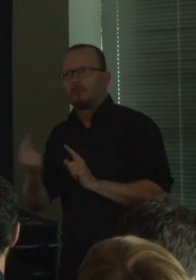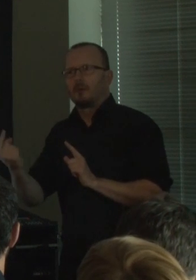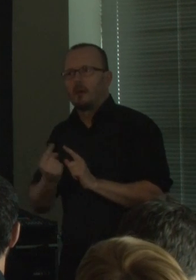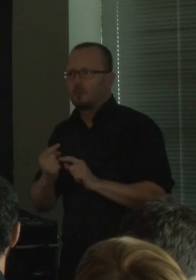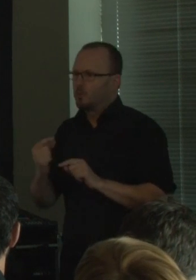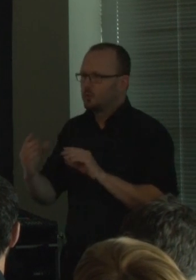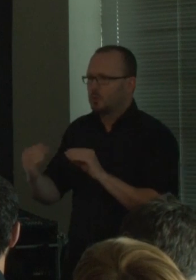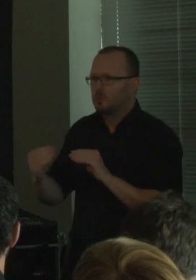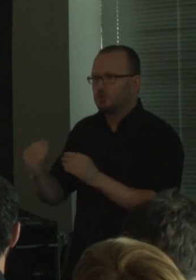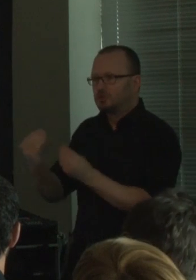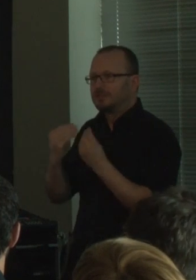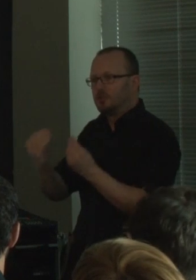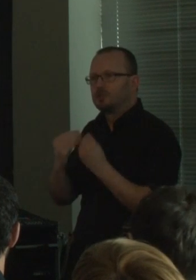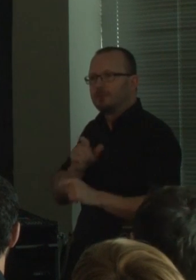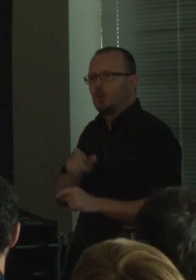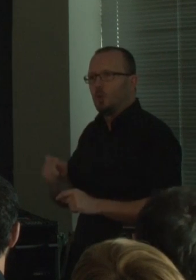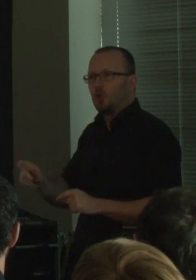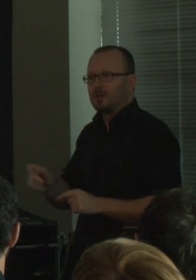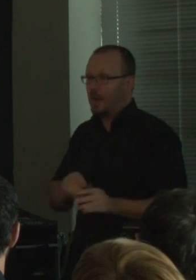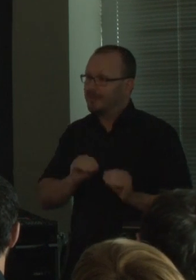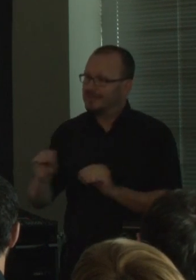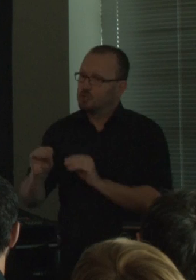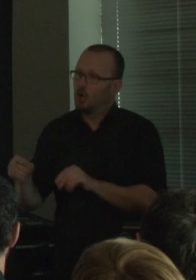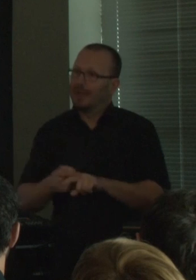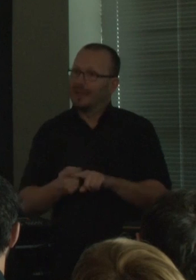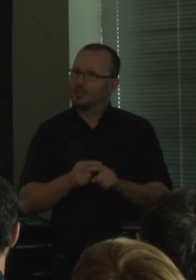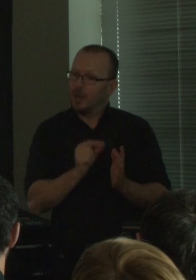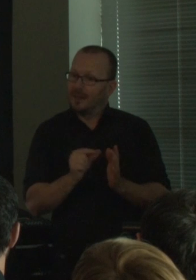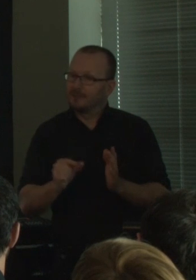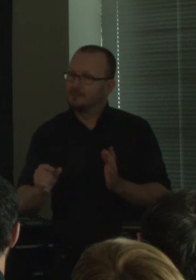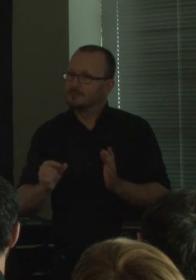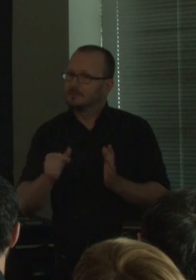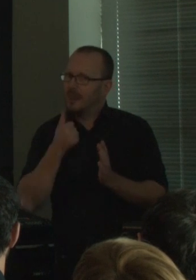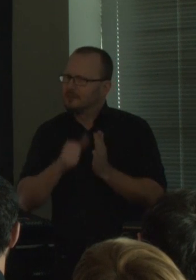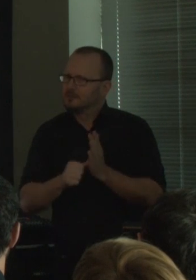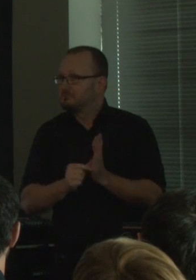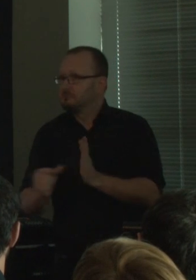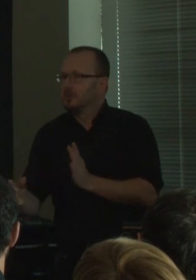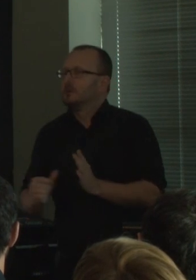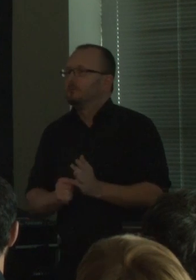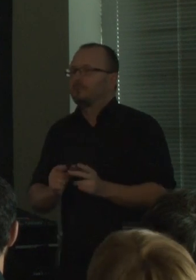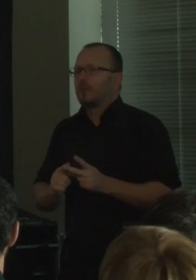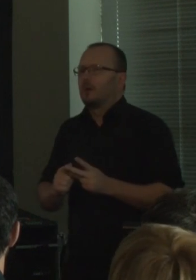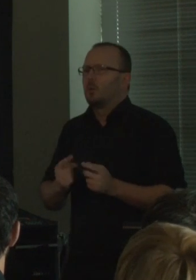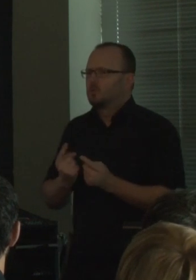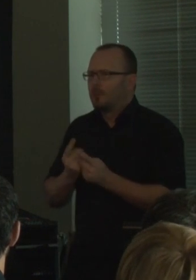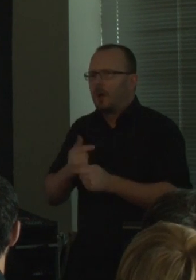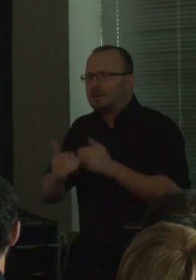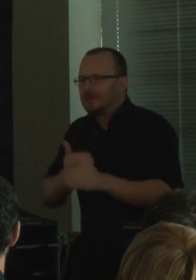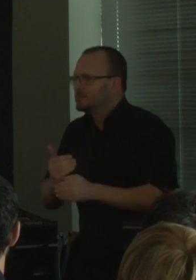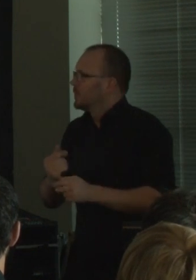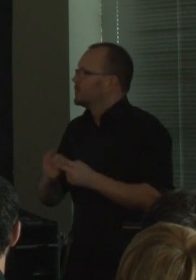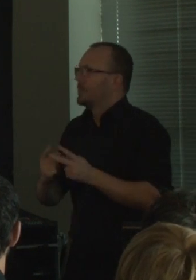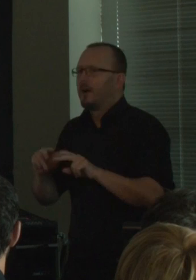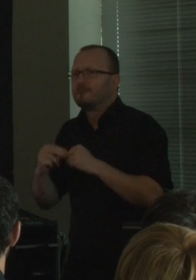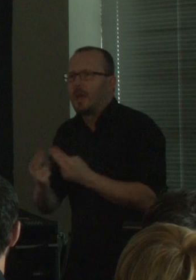and I show her English letters. We give gifts and tell stories, speak of family,